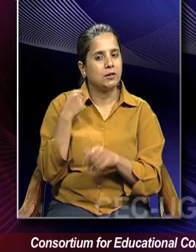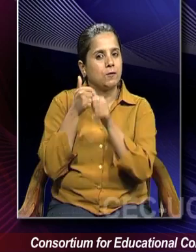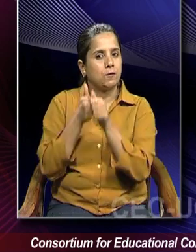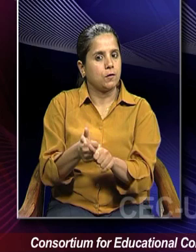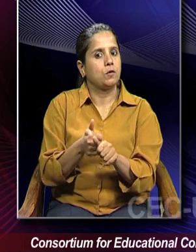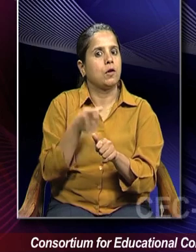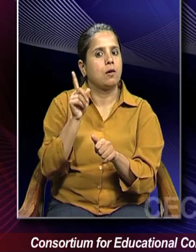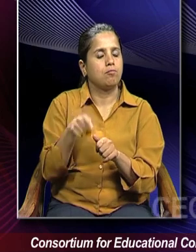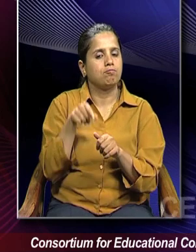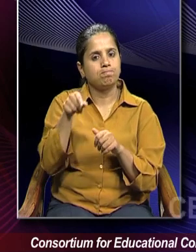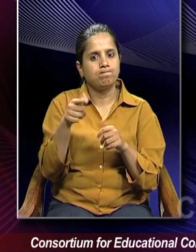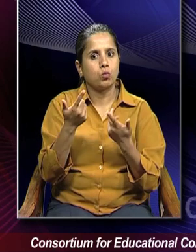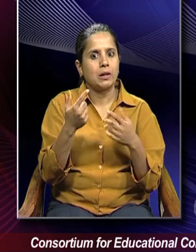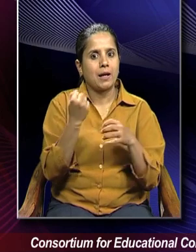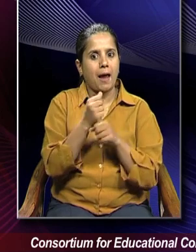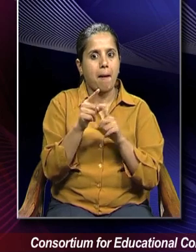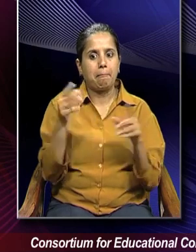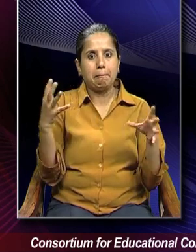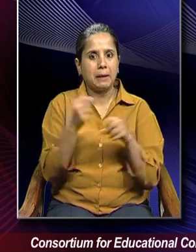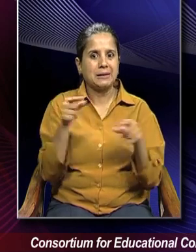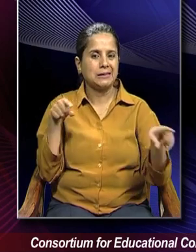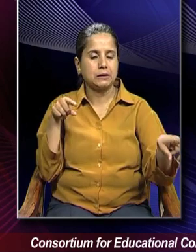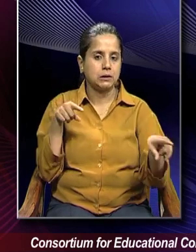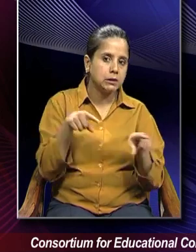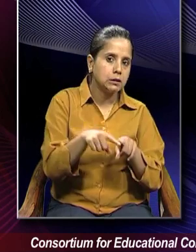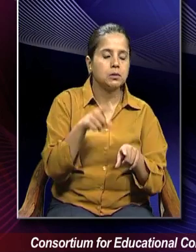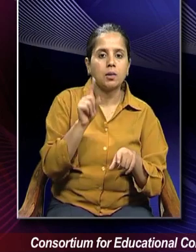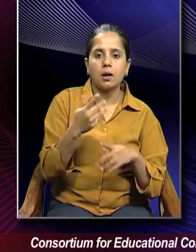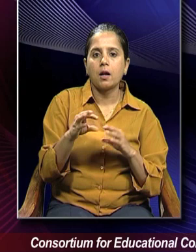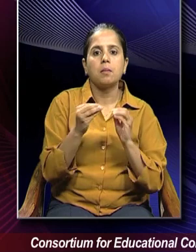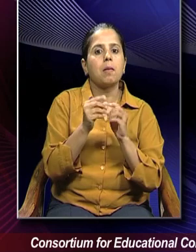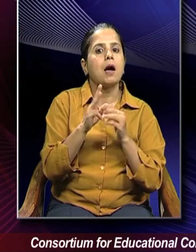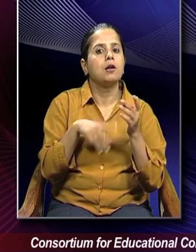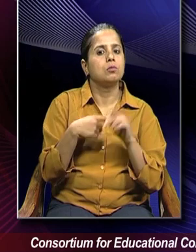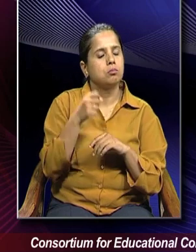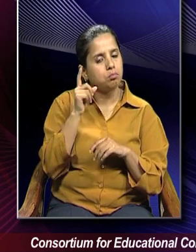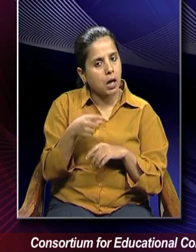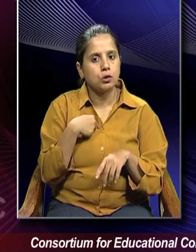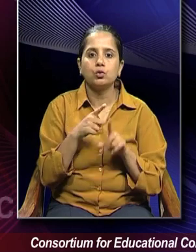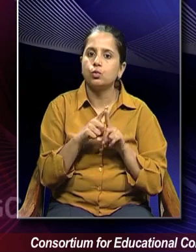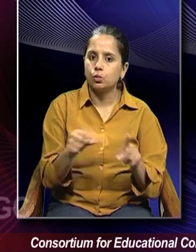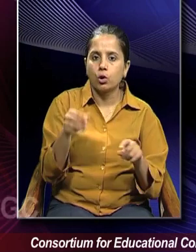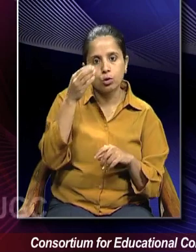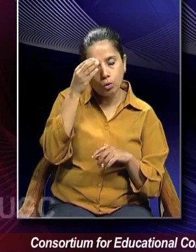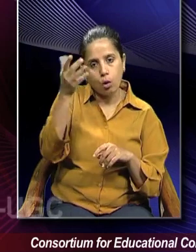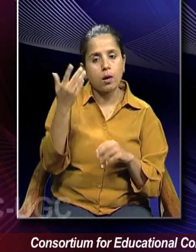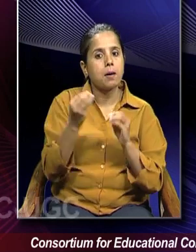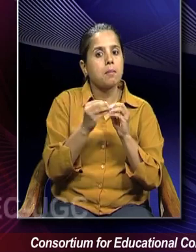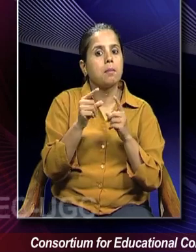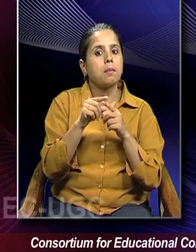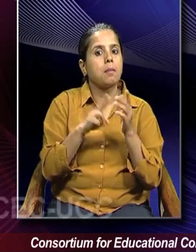to bridge the benchmarking gap. Whatever gap benchmarking creates, we need to bridge it up. The concept of